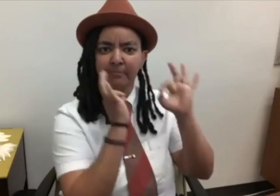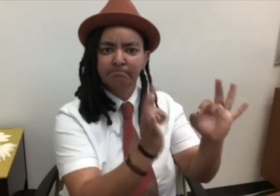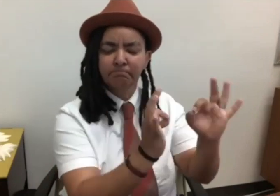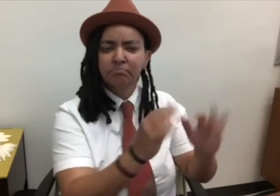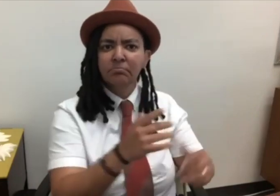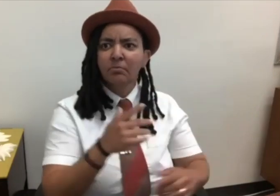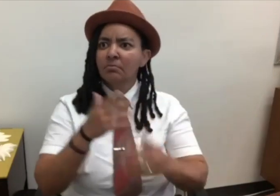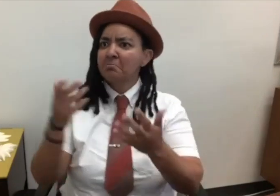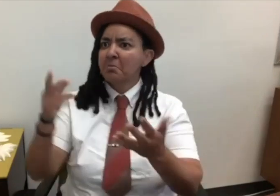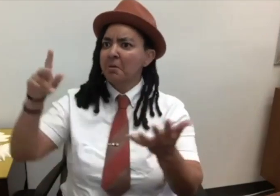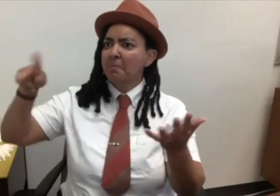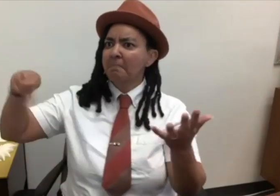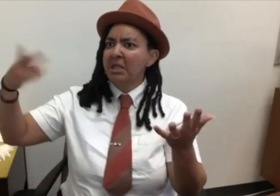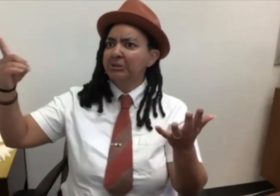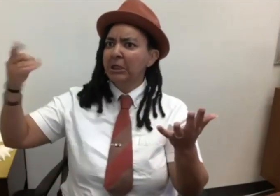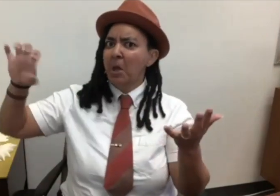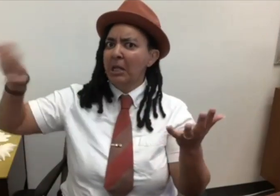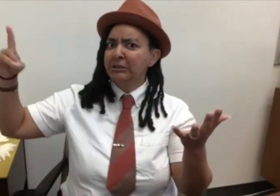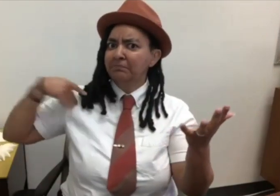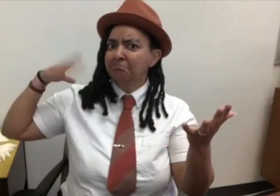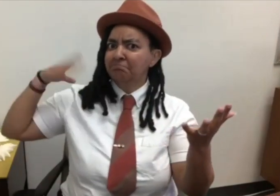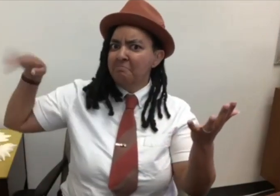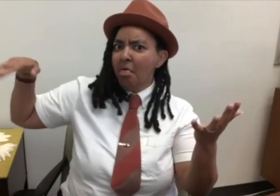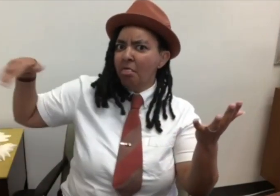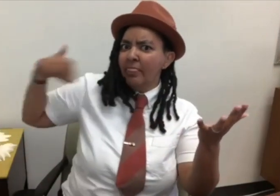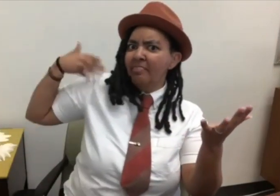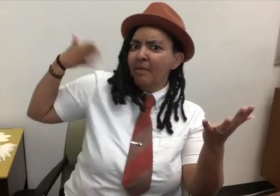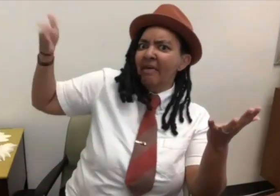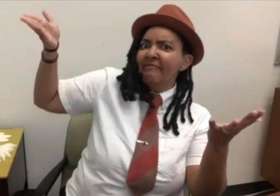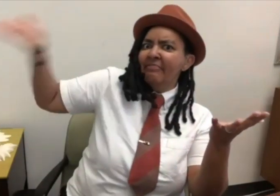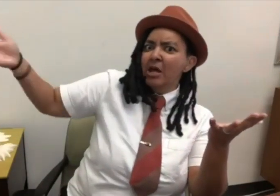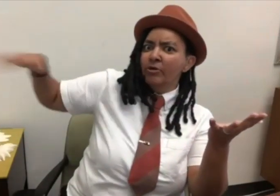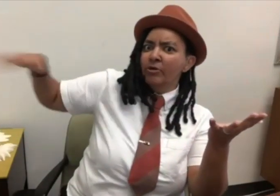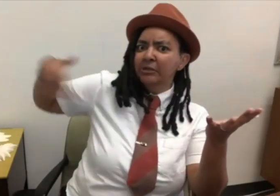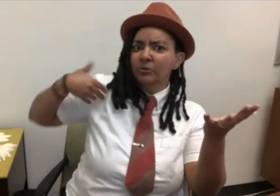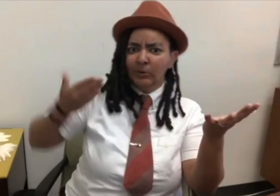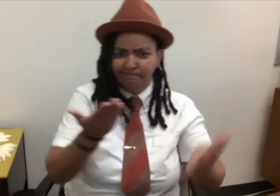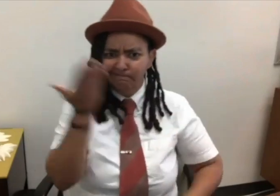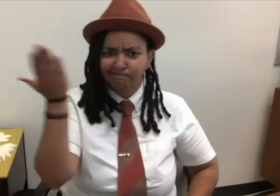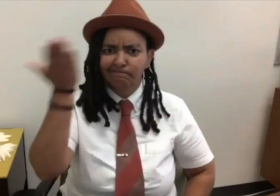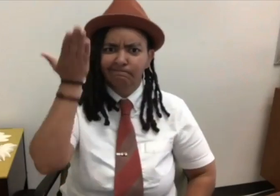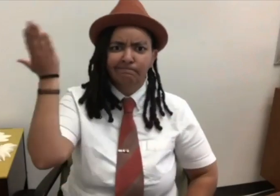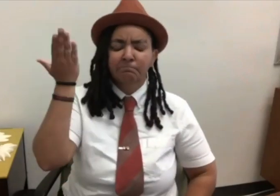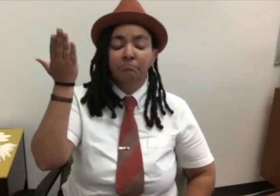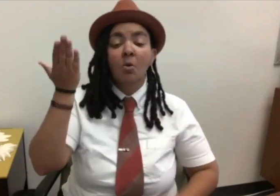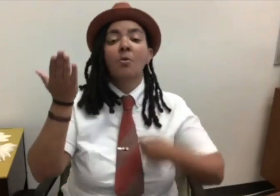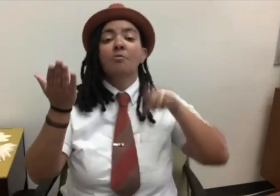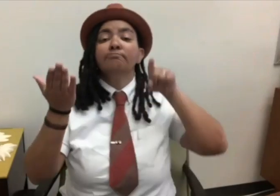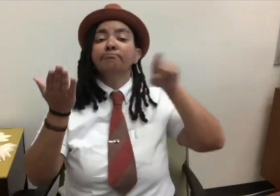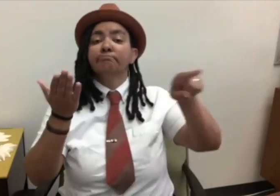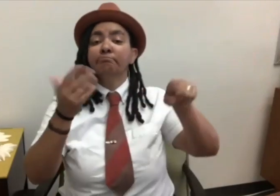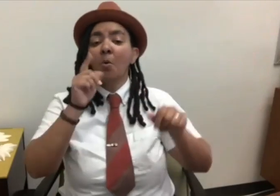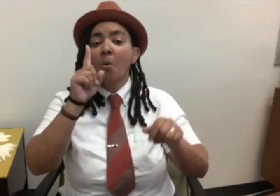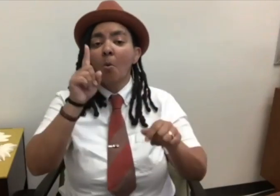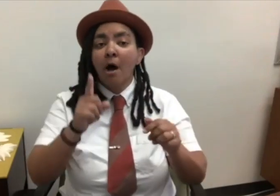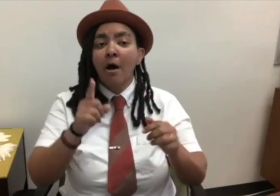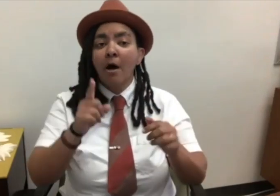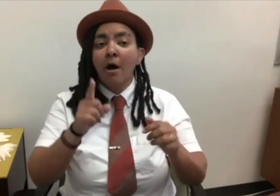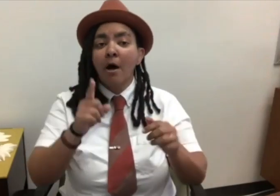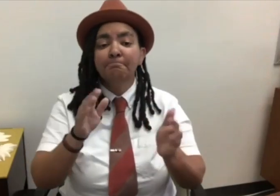my approach would be so that it could be handled well. And I realized that there was nothing available